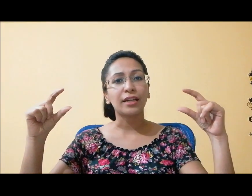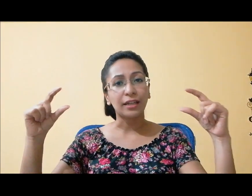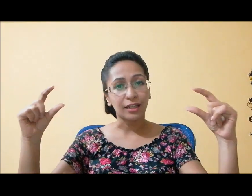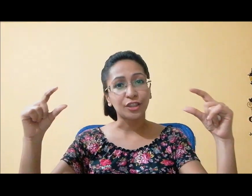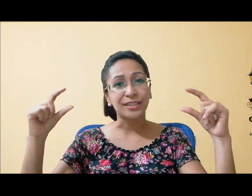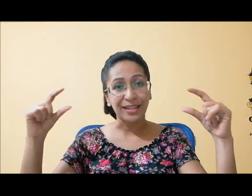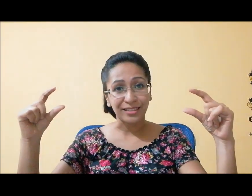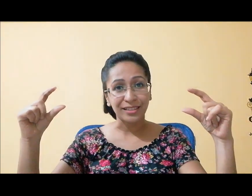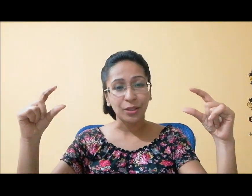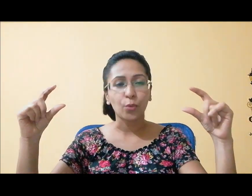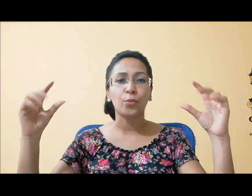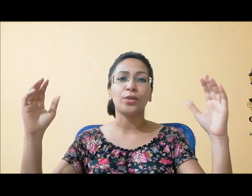English sentence, we